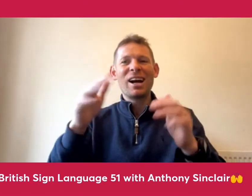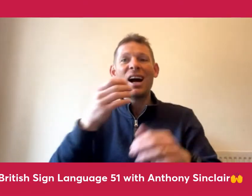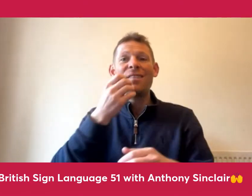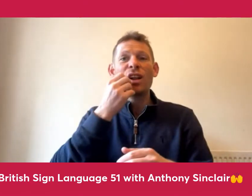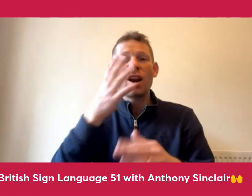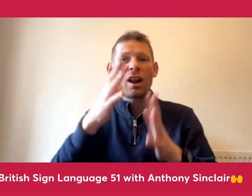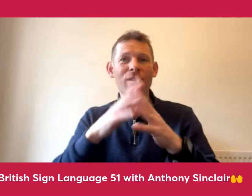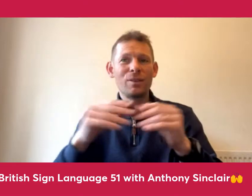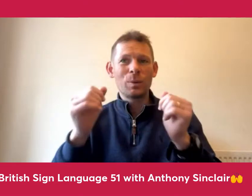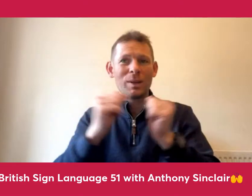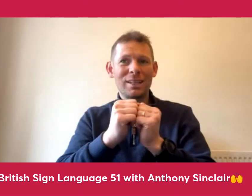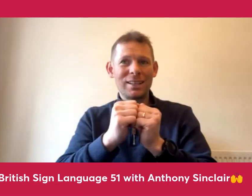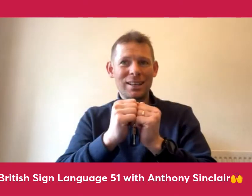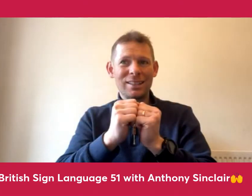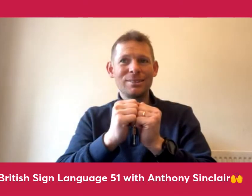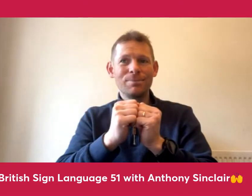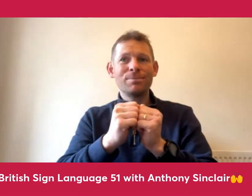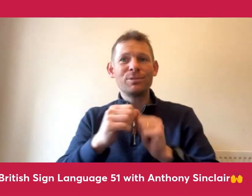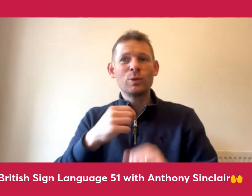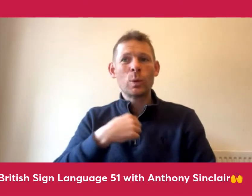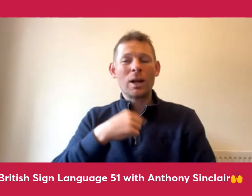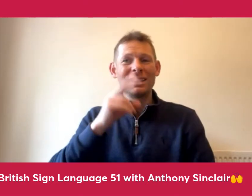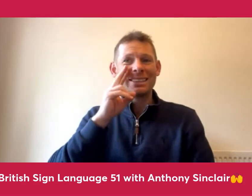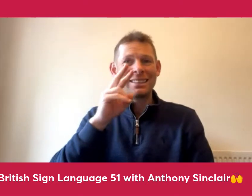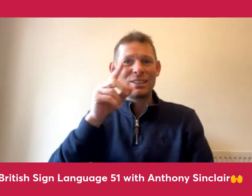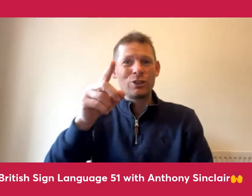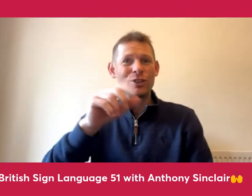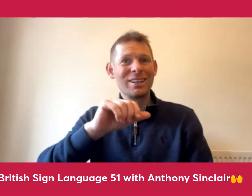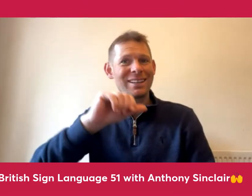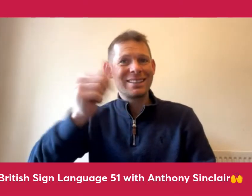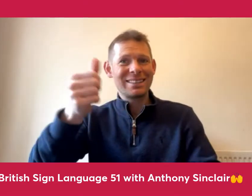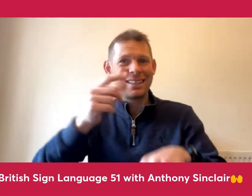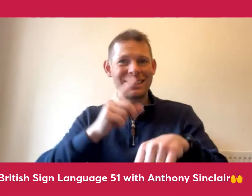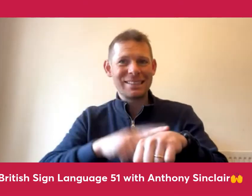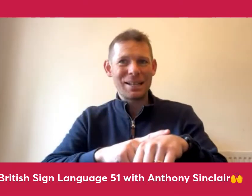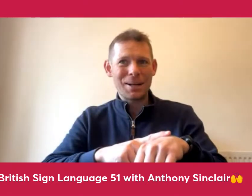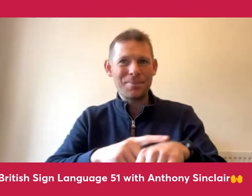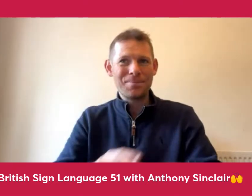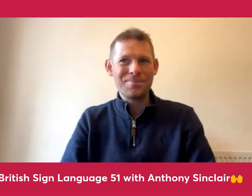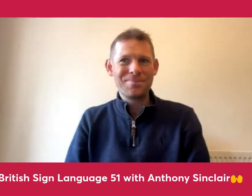Okay, everyone, have a lovely weekend, and I will see you next time.